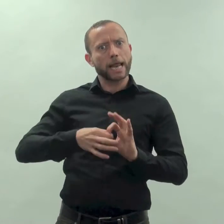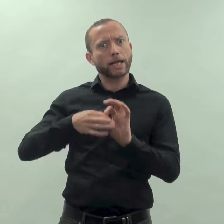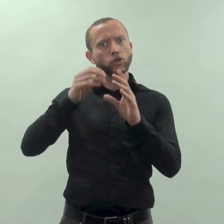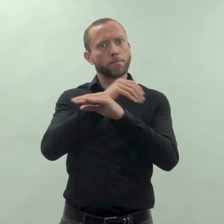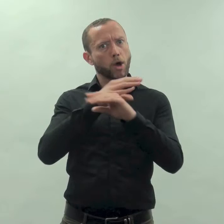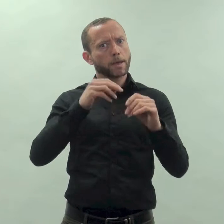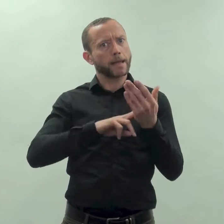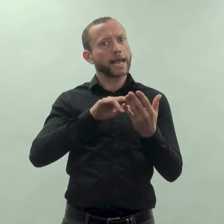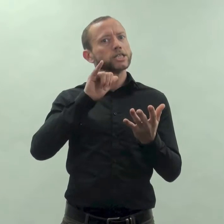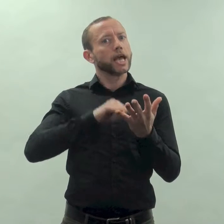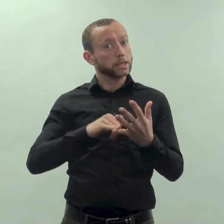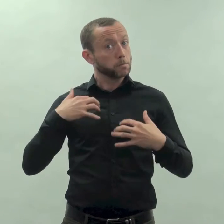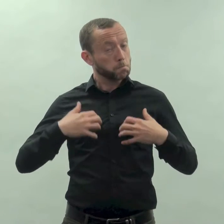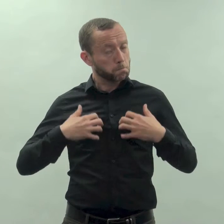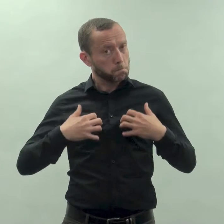in Birmingham.